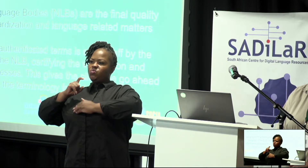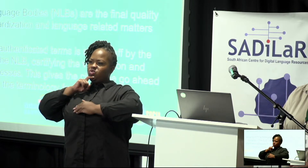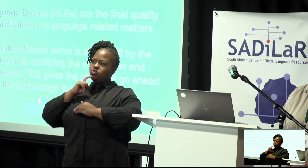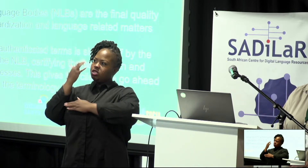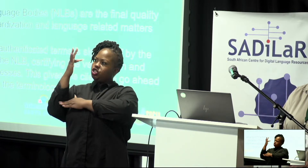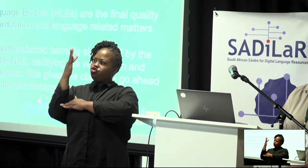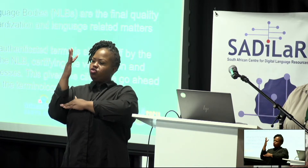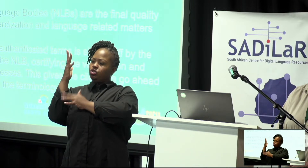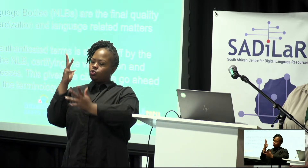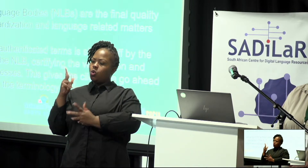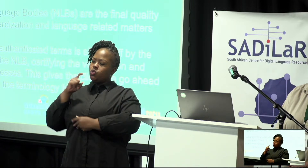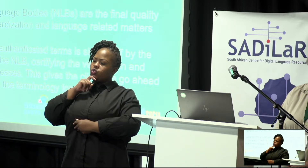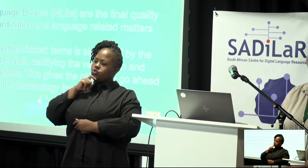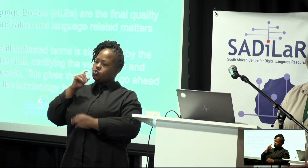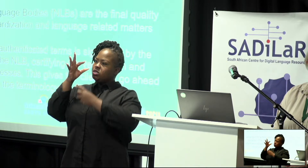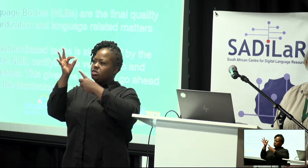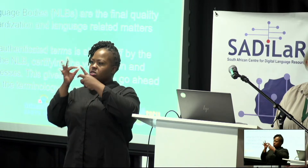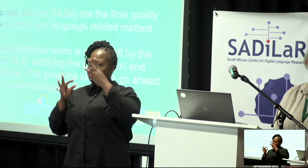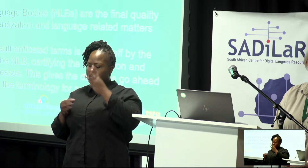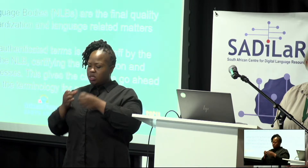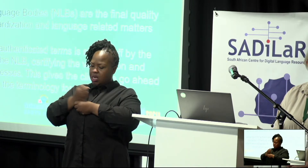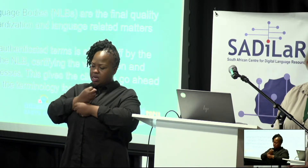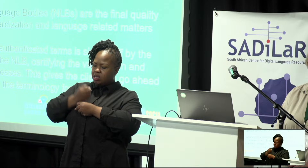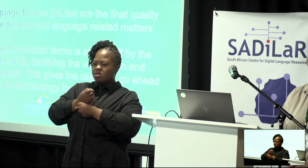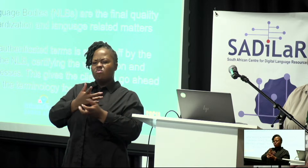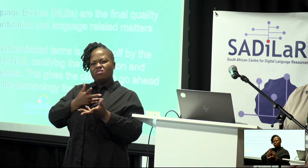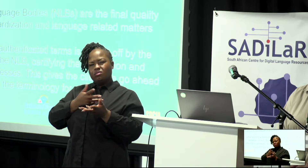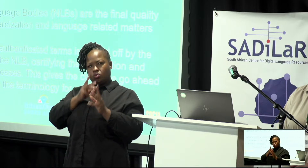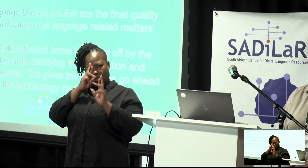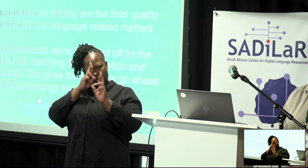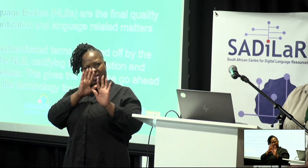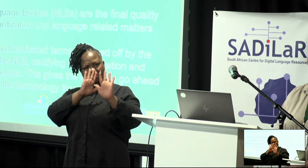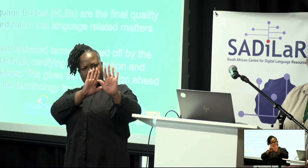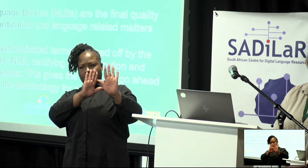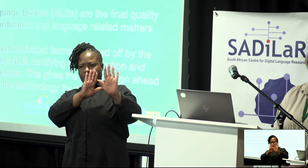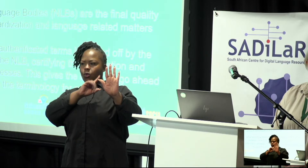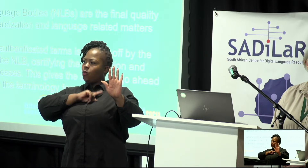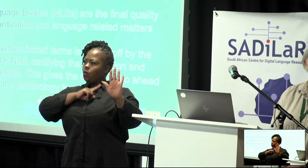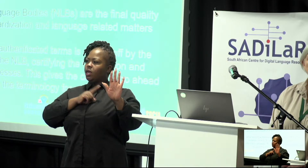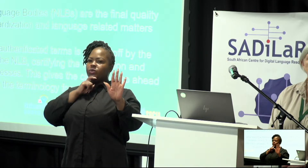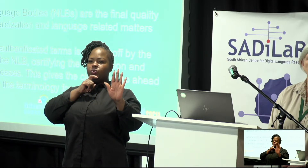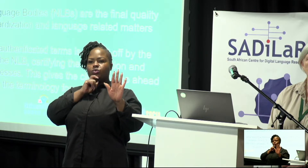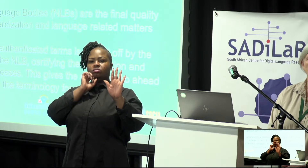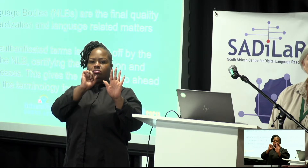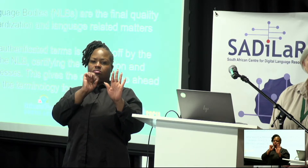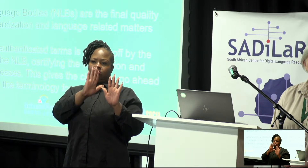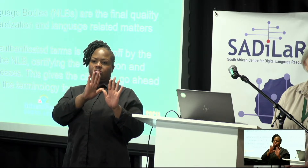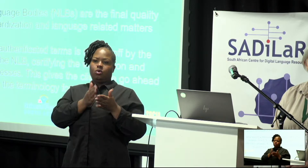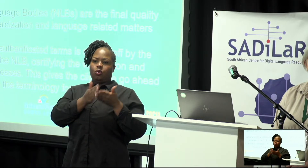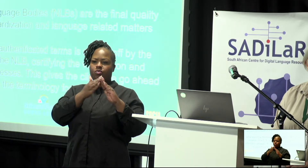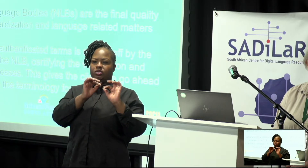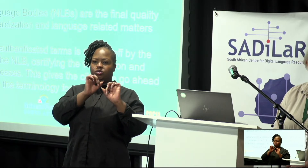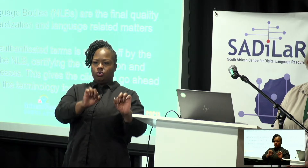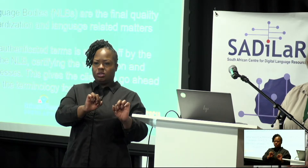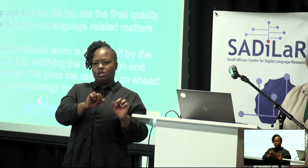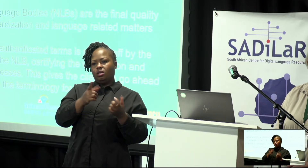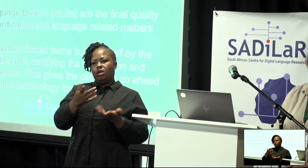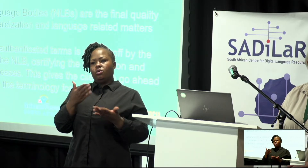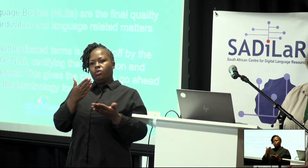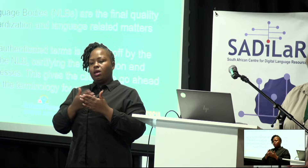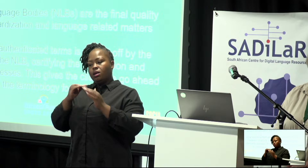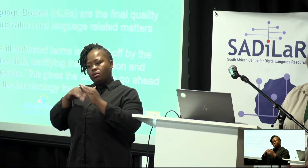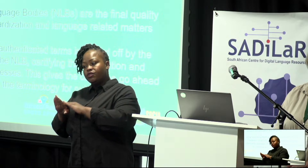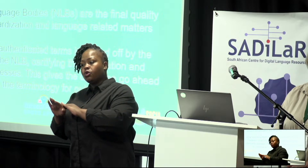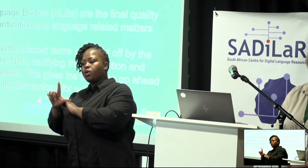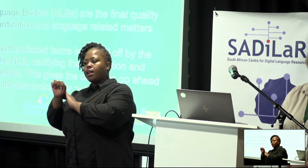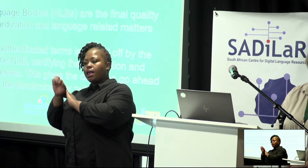this tree at this time, that we respect them as it is because it's been working, and then we can take them to the coach lab